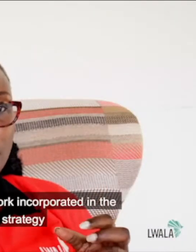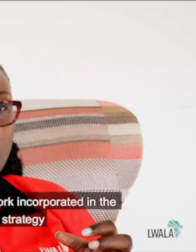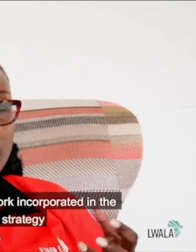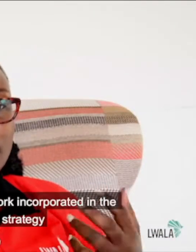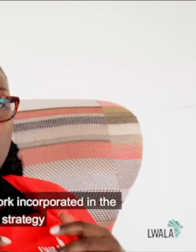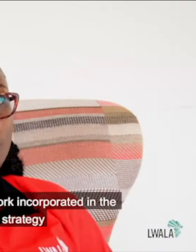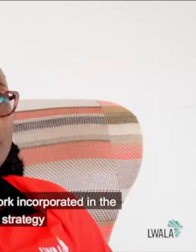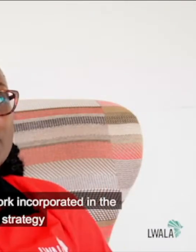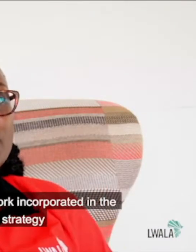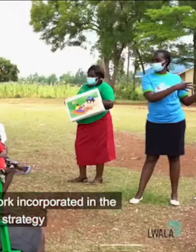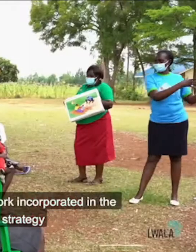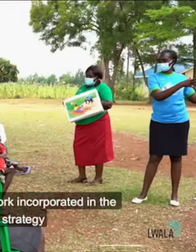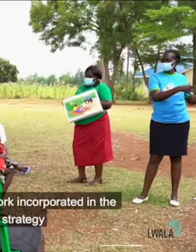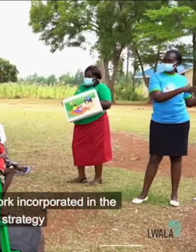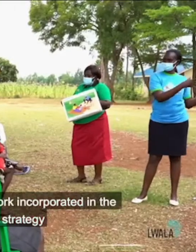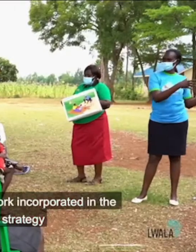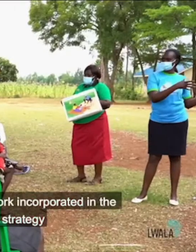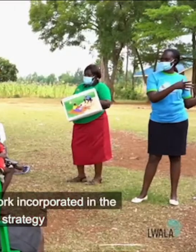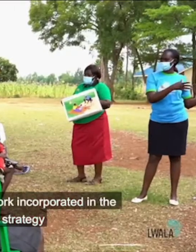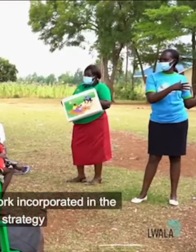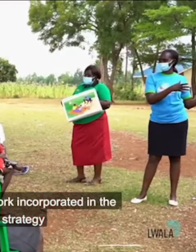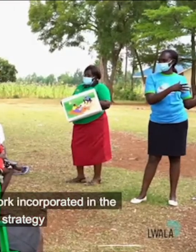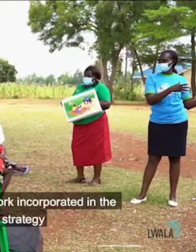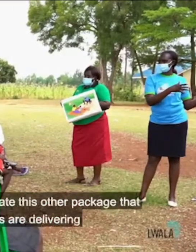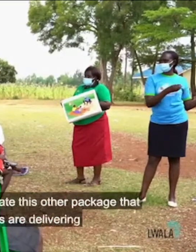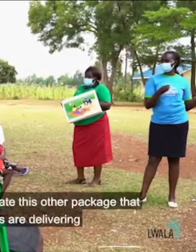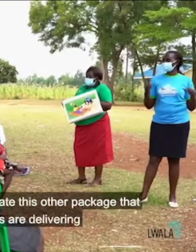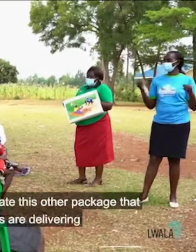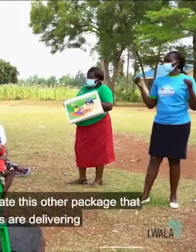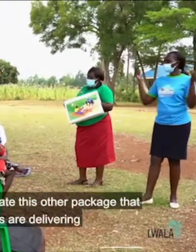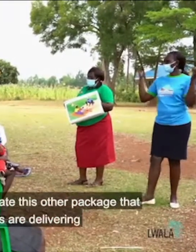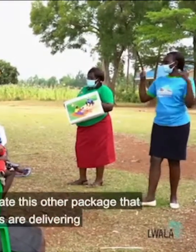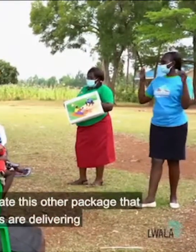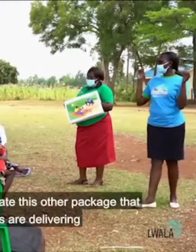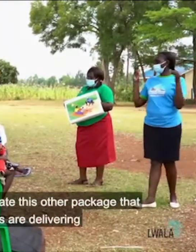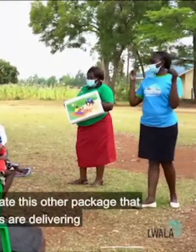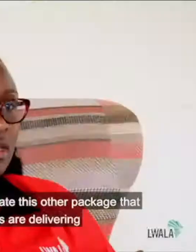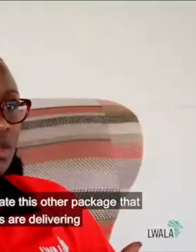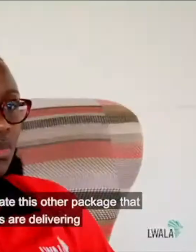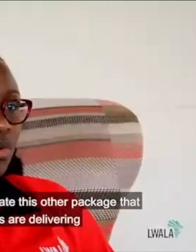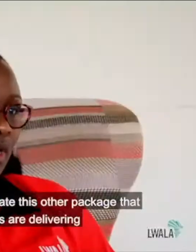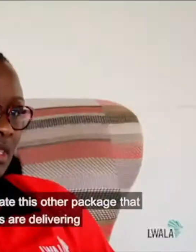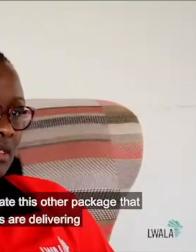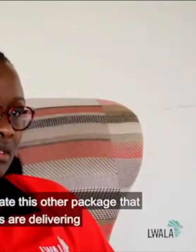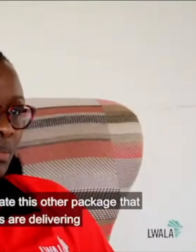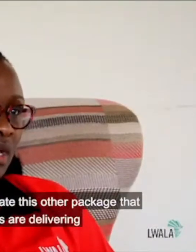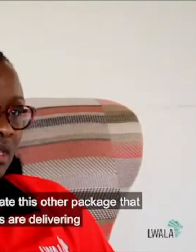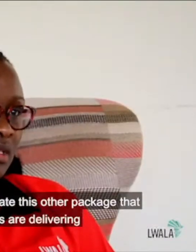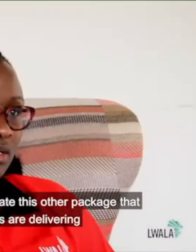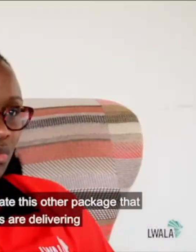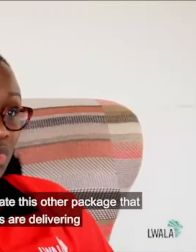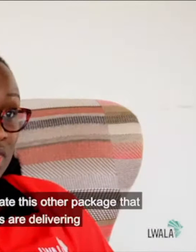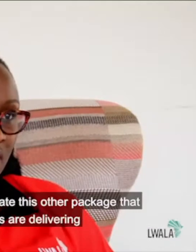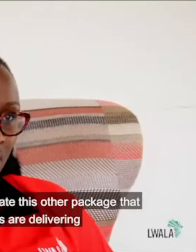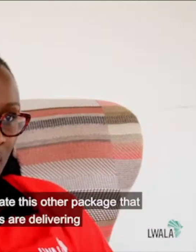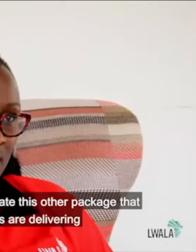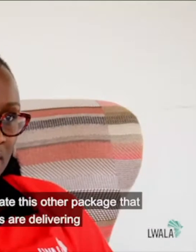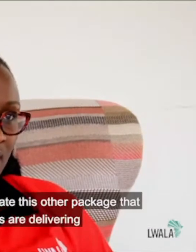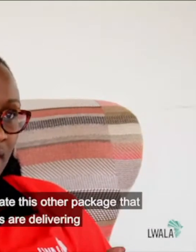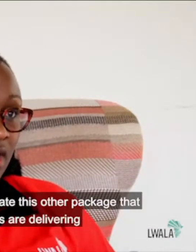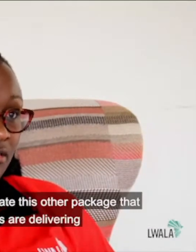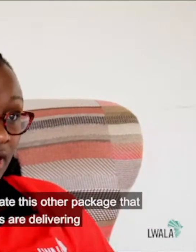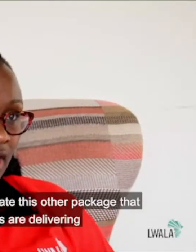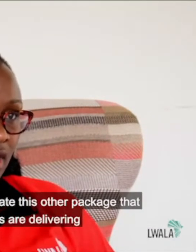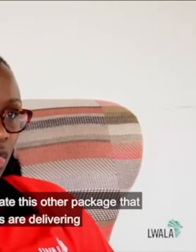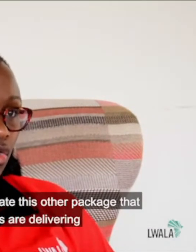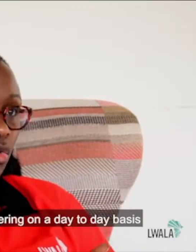care framework incorporated in the community health strategy, so it becomes easy to then incorporate this as a package that community health workers